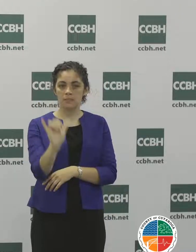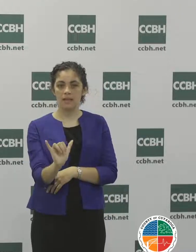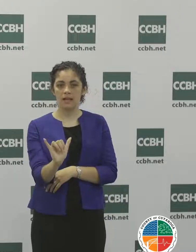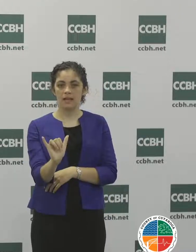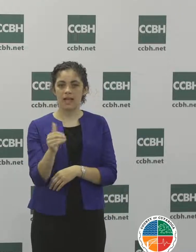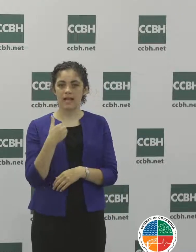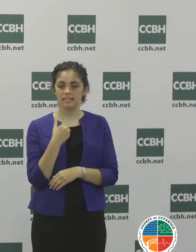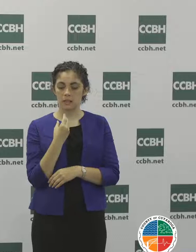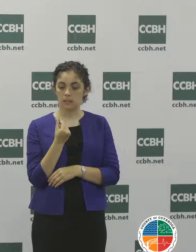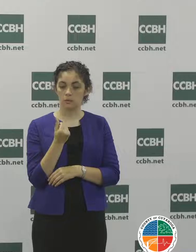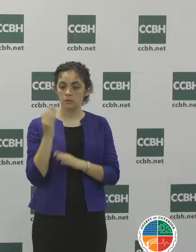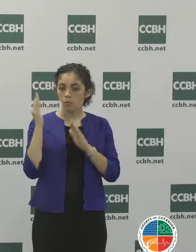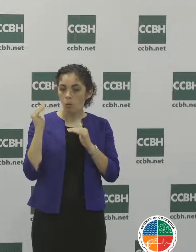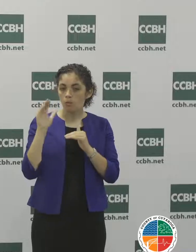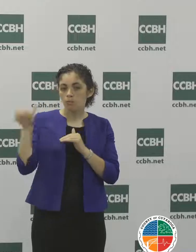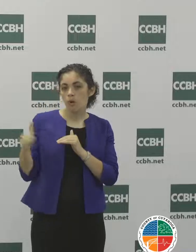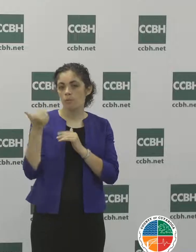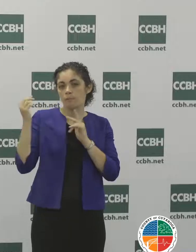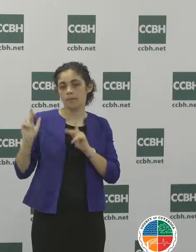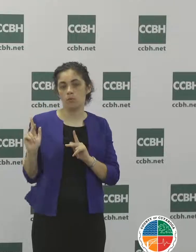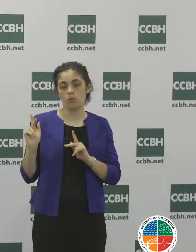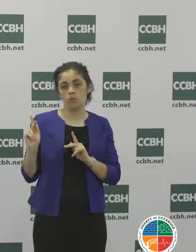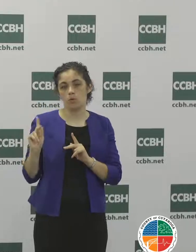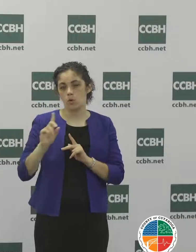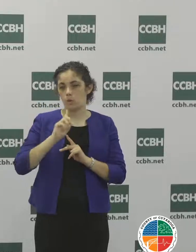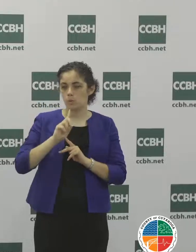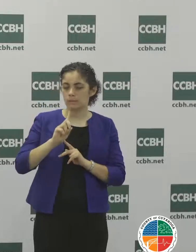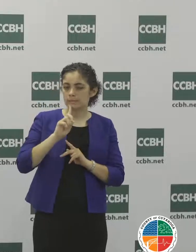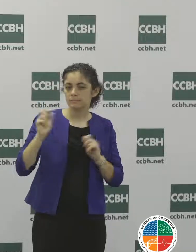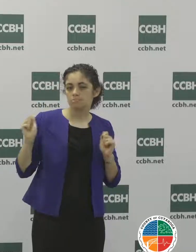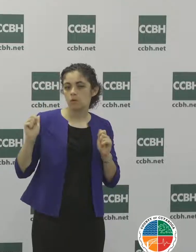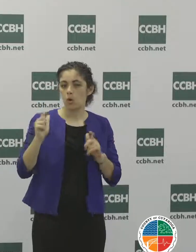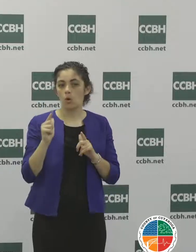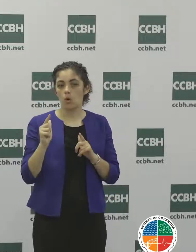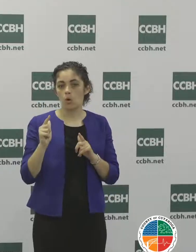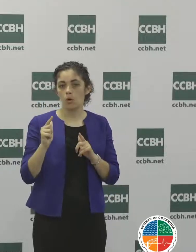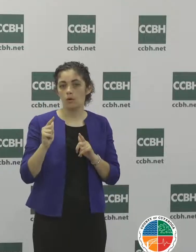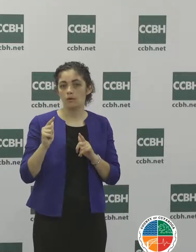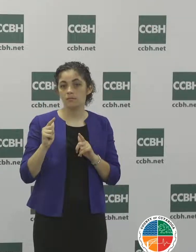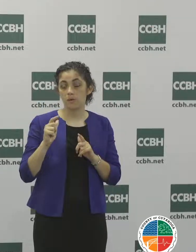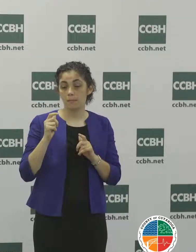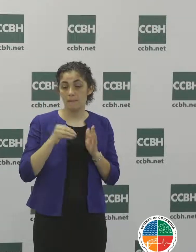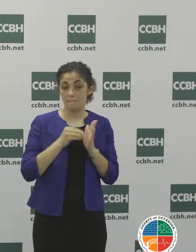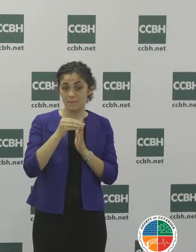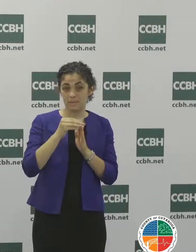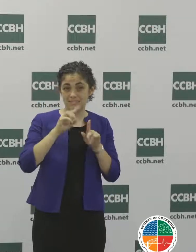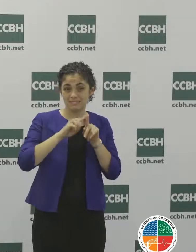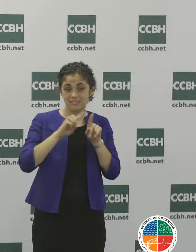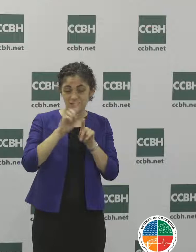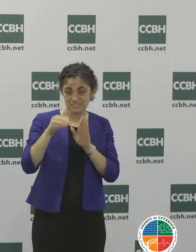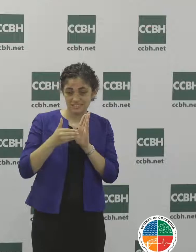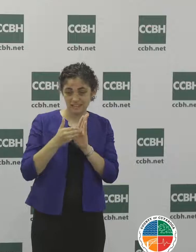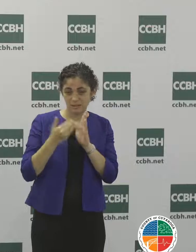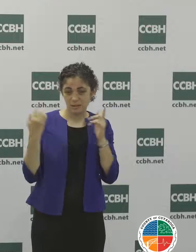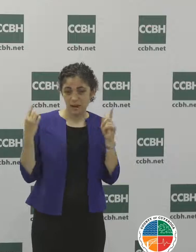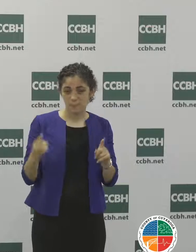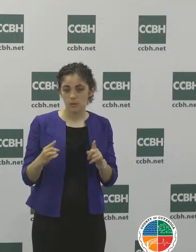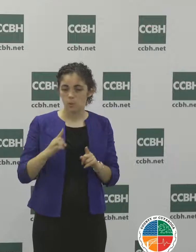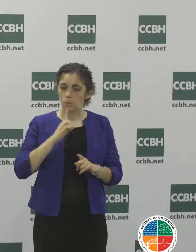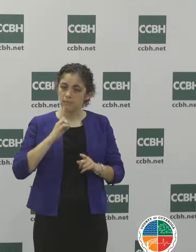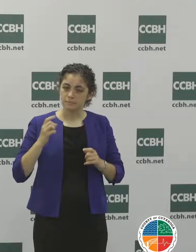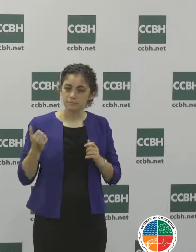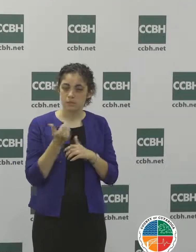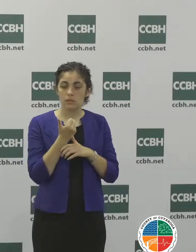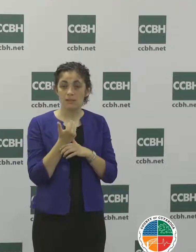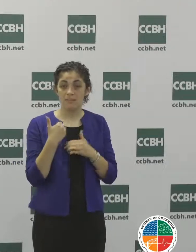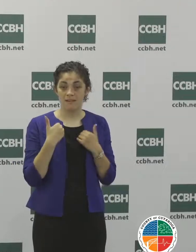forth a tiny ripple of hope. And crossing each and other from a million different centers of energy and daring, those ripples